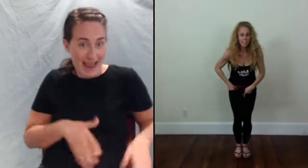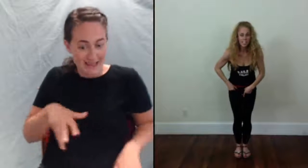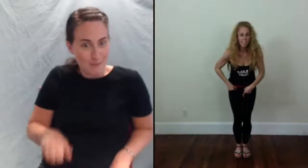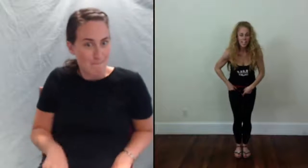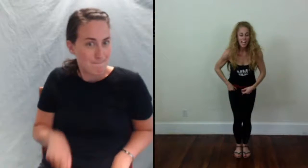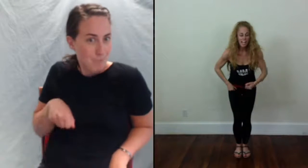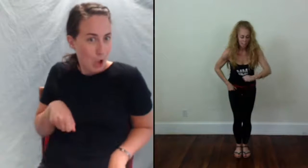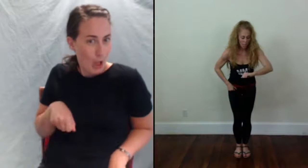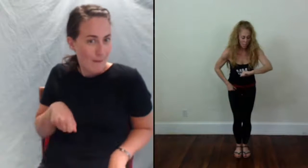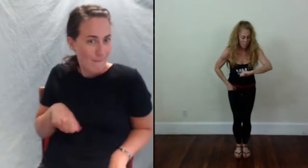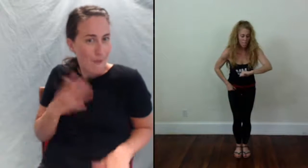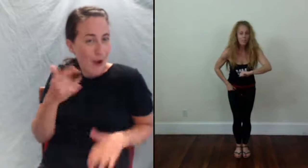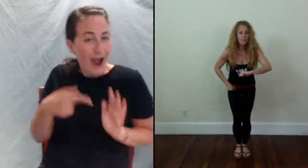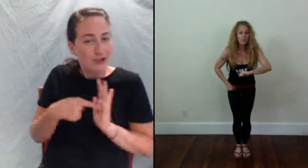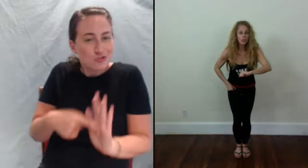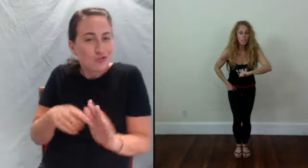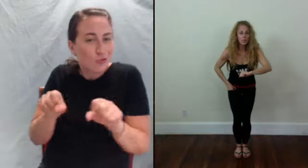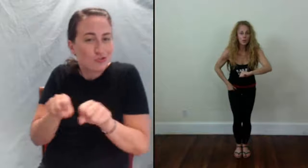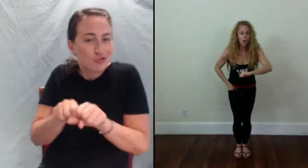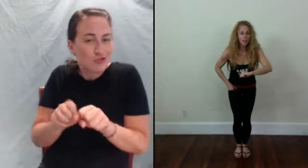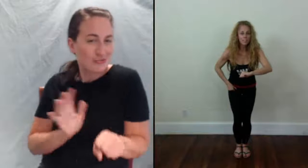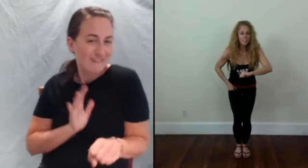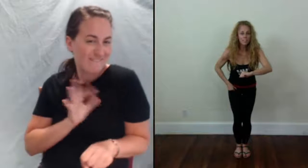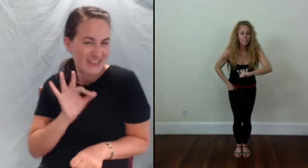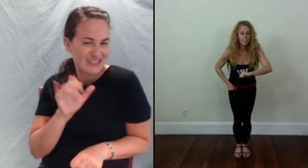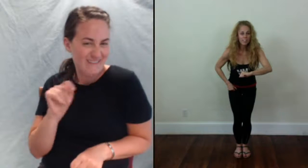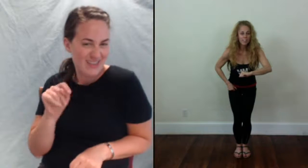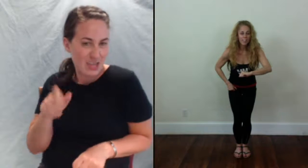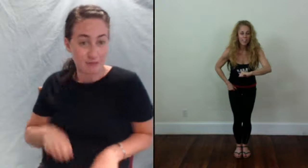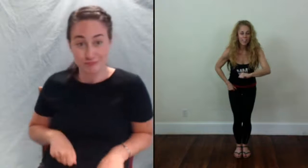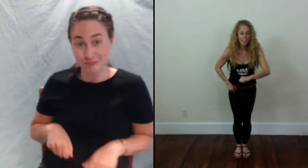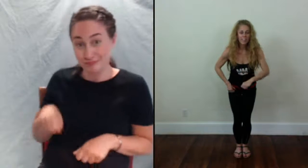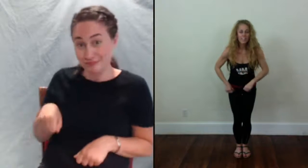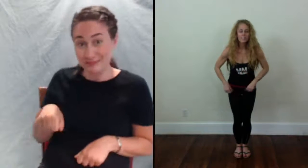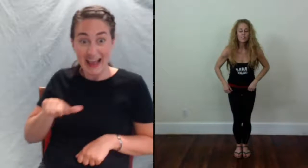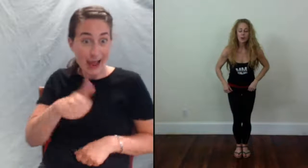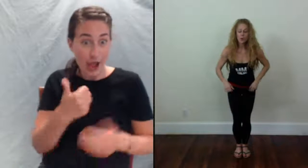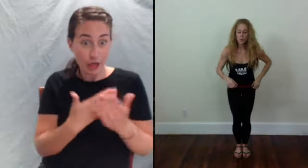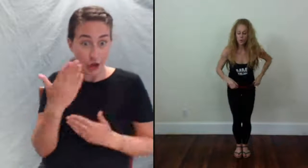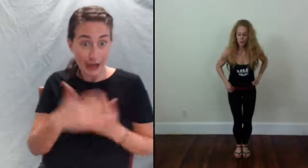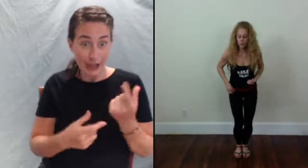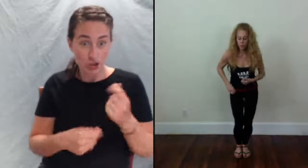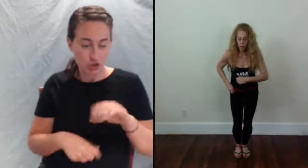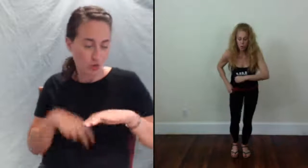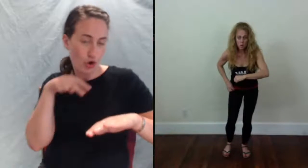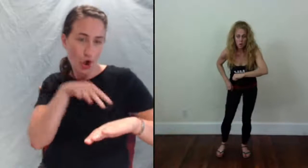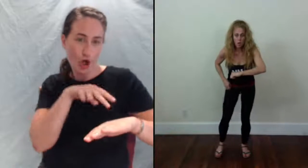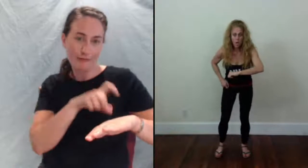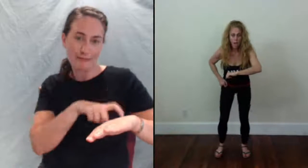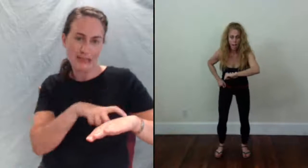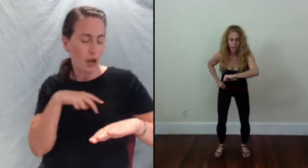footwear, and the other hand like you're looking at your watch. Okay, so we're gonna go